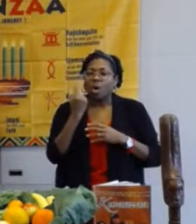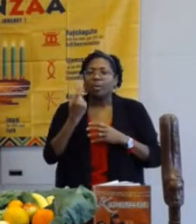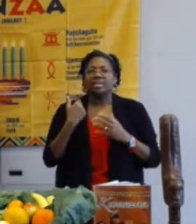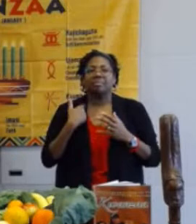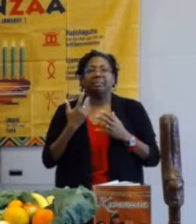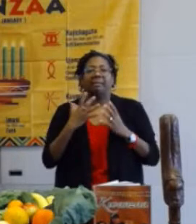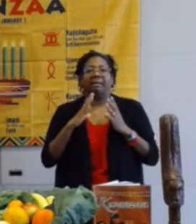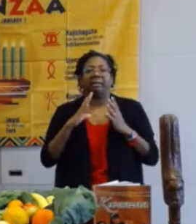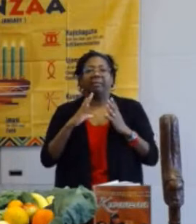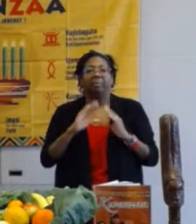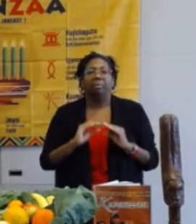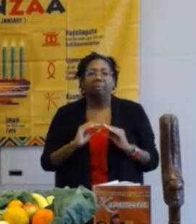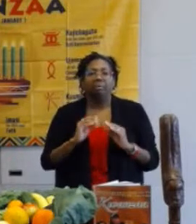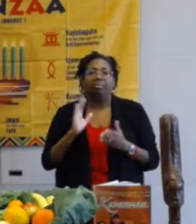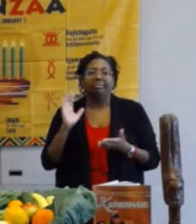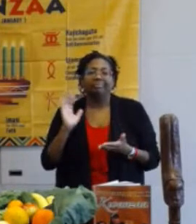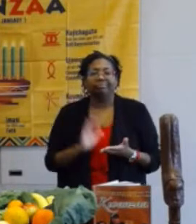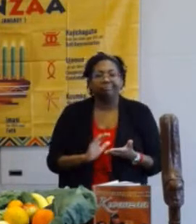deflated,